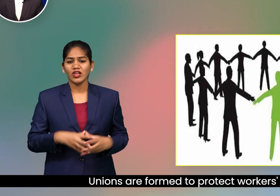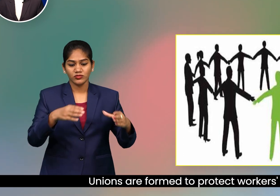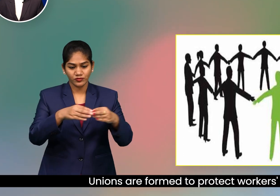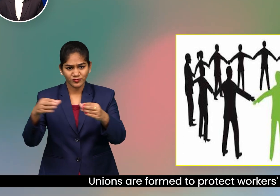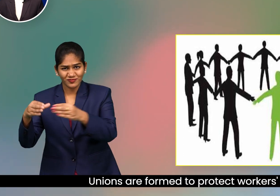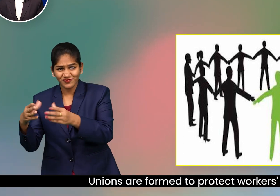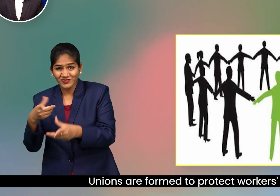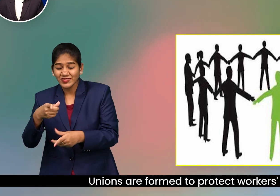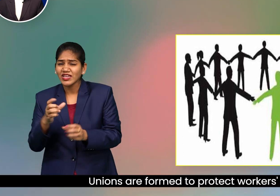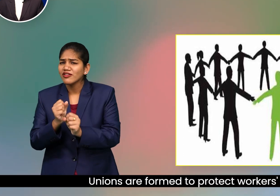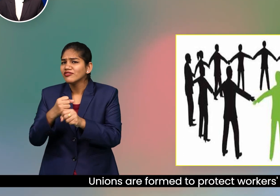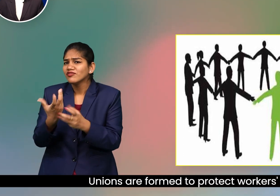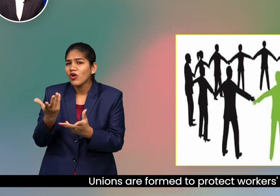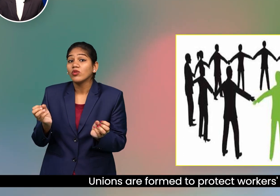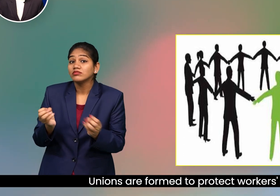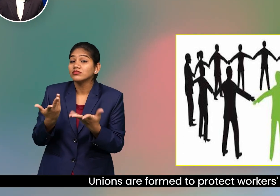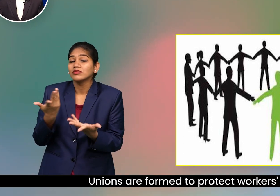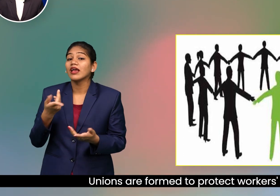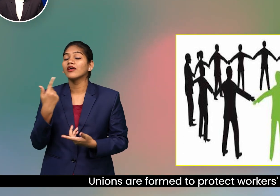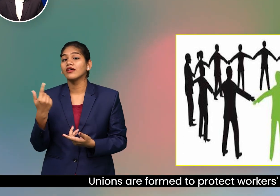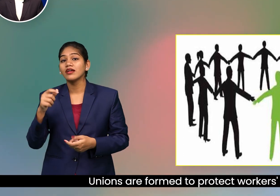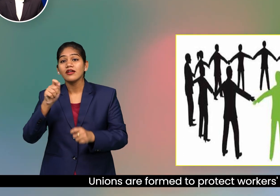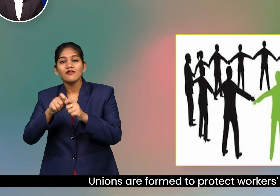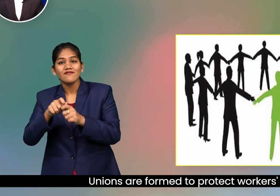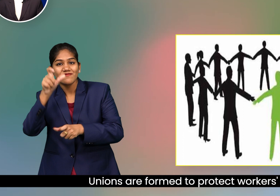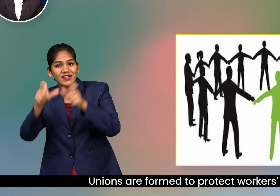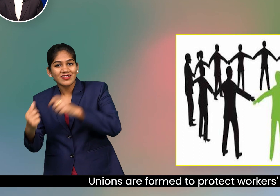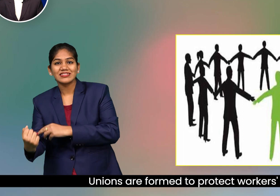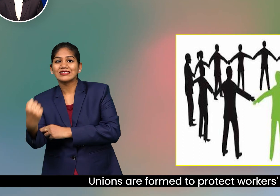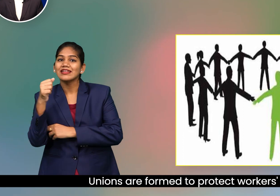Unions are formed to protect workers' rights.